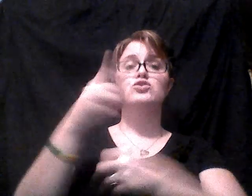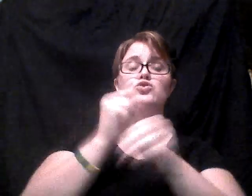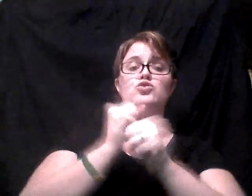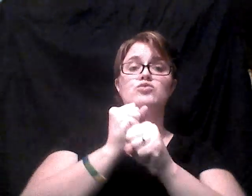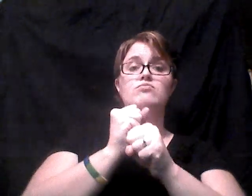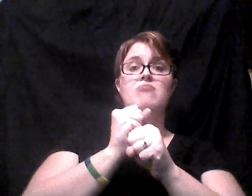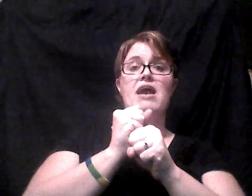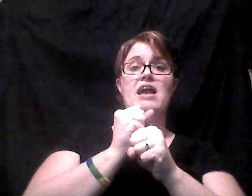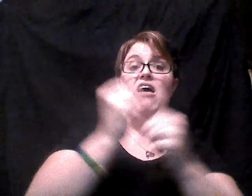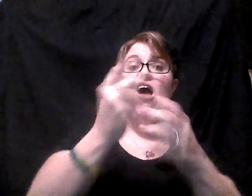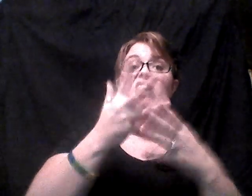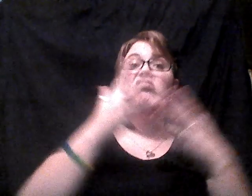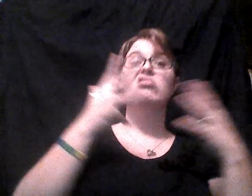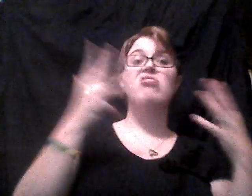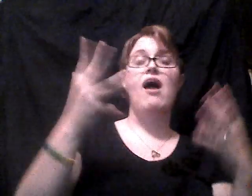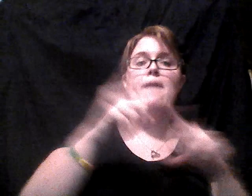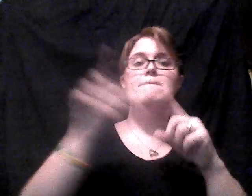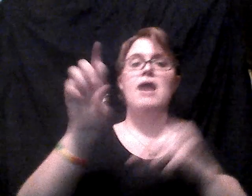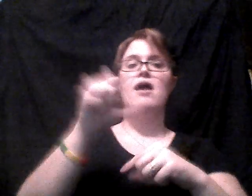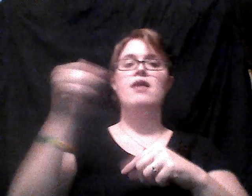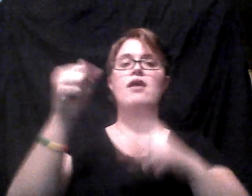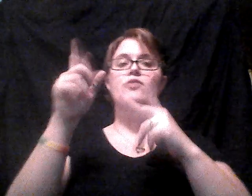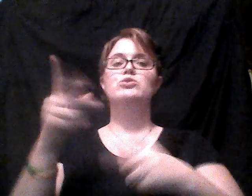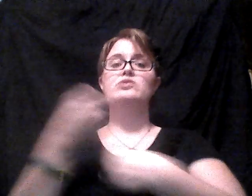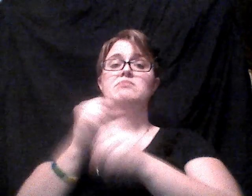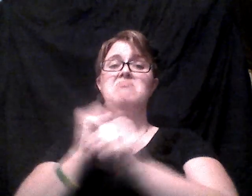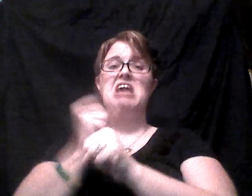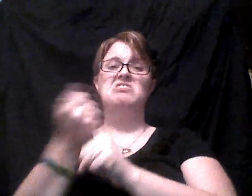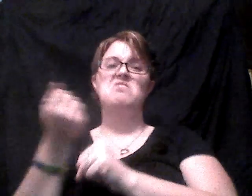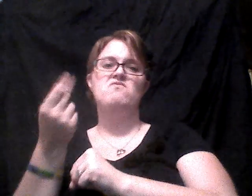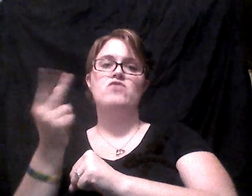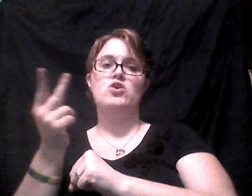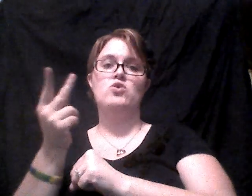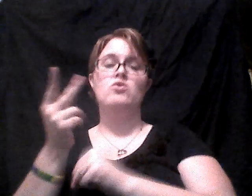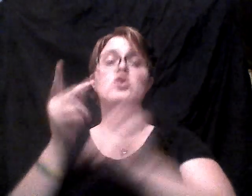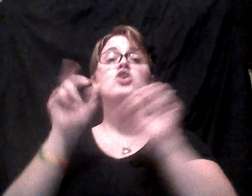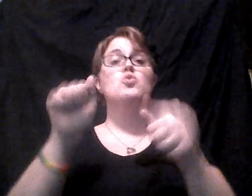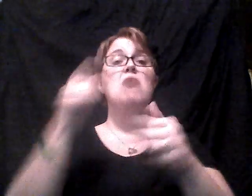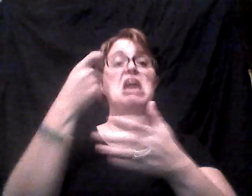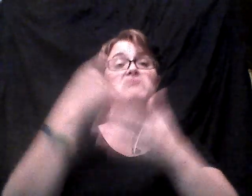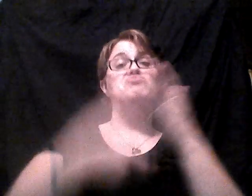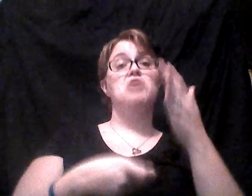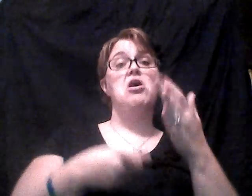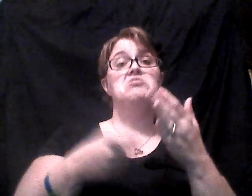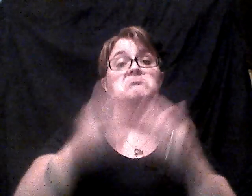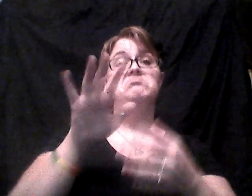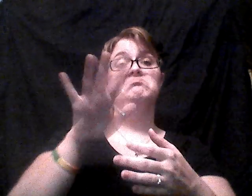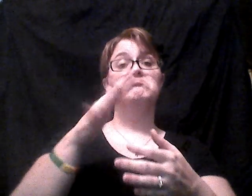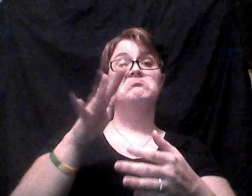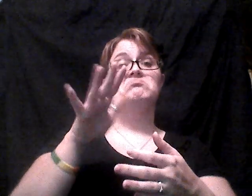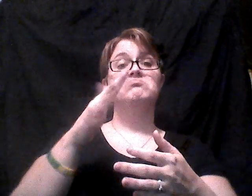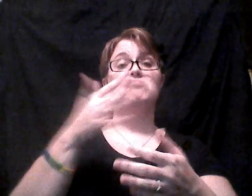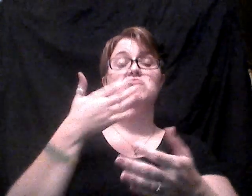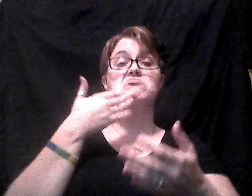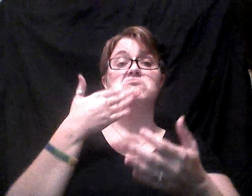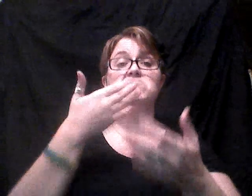makes a few, we can charge a decent amount to get a profit on that kazoo, because maybe there's more Americans looking for kazoos than are kazoos